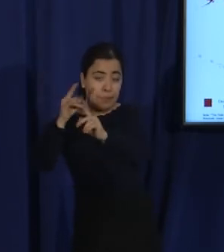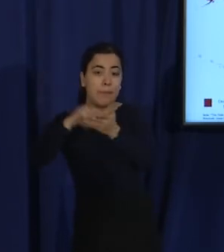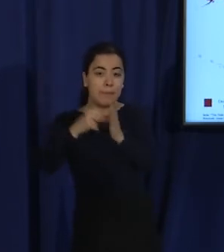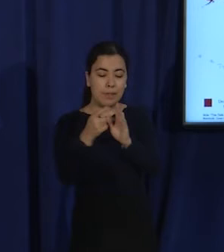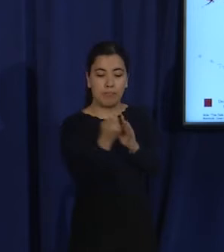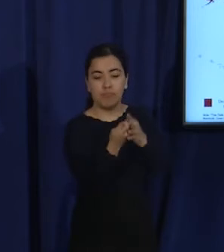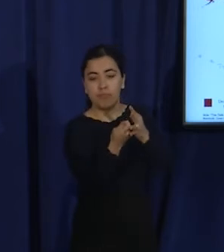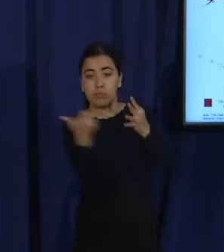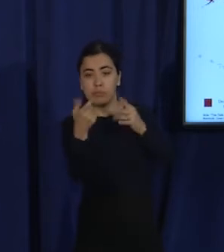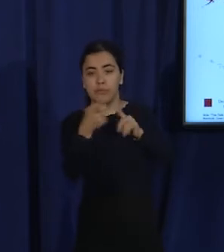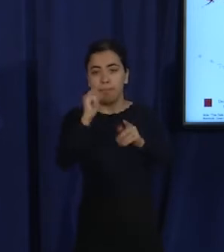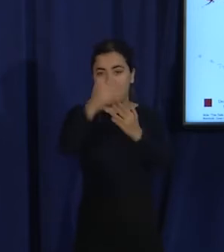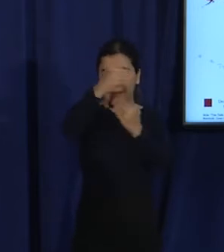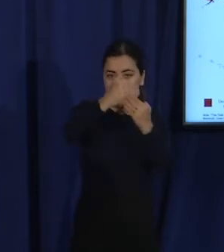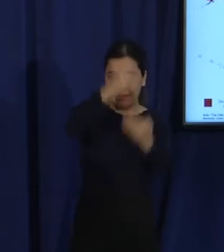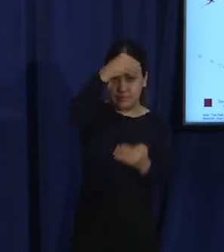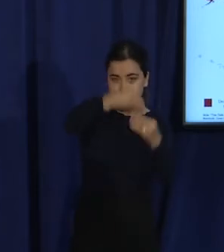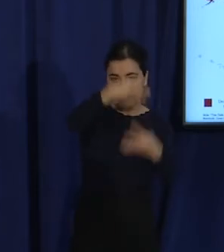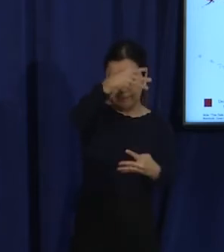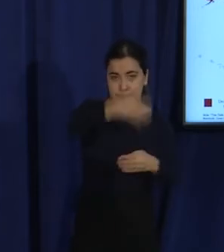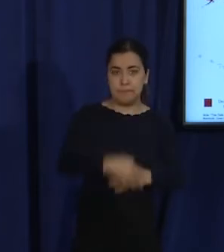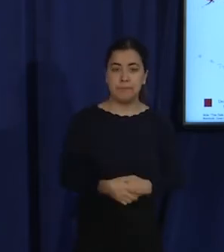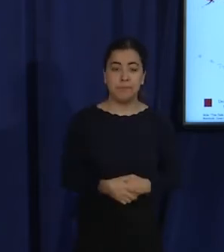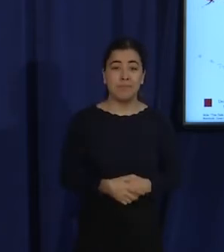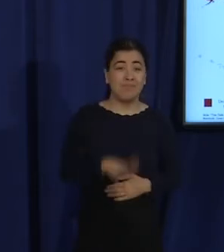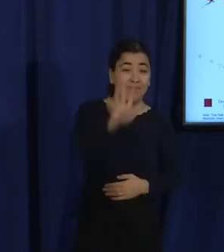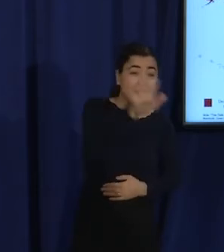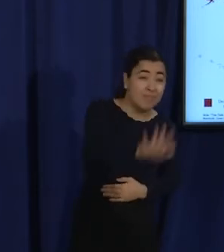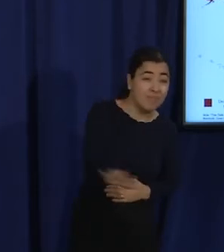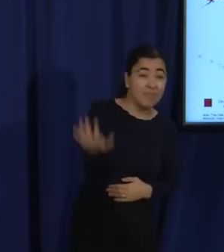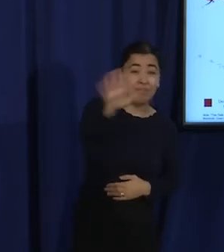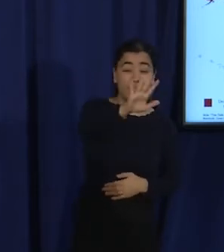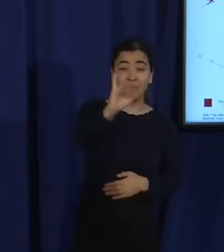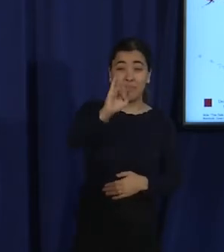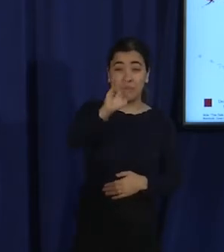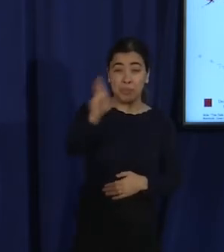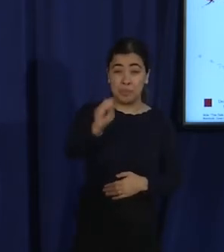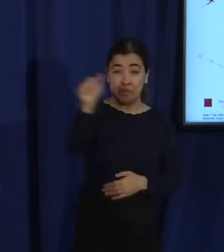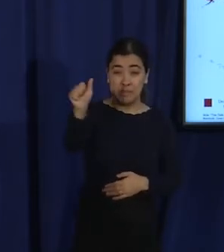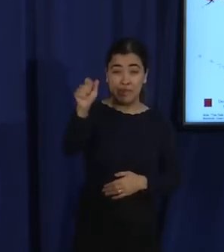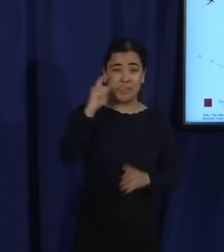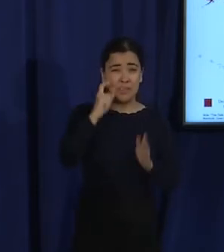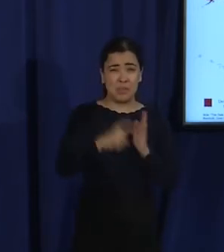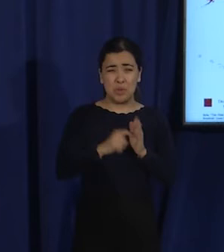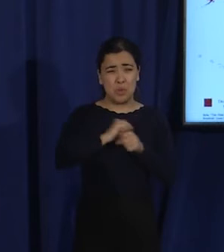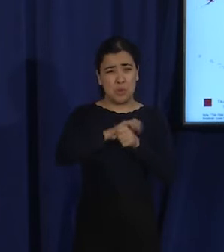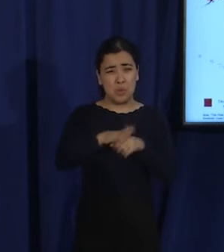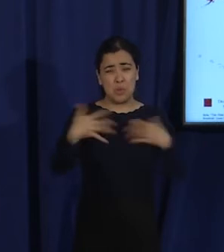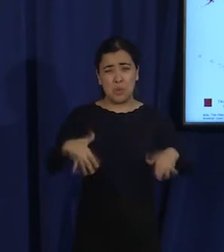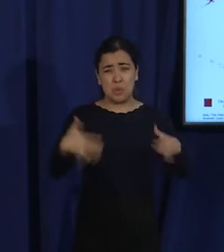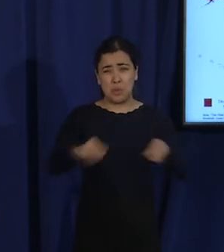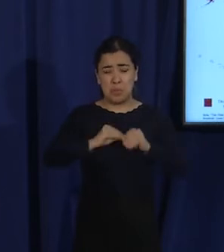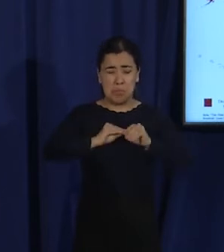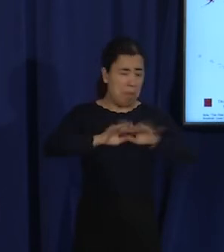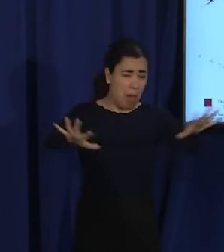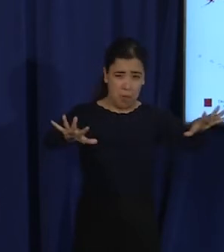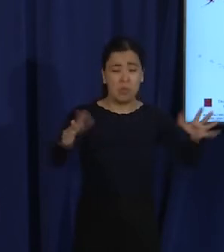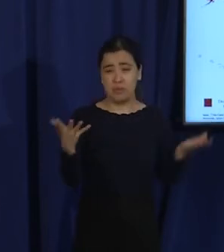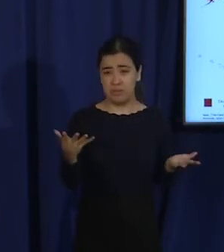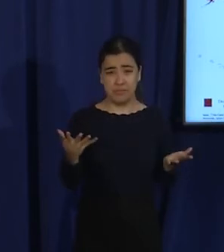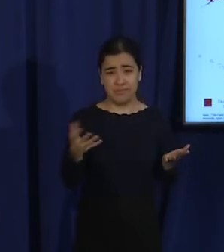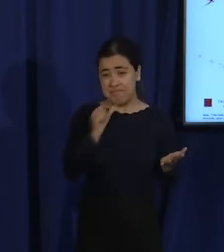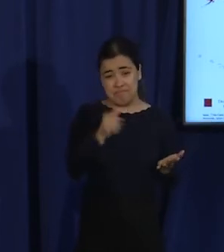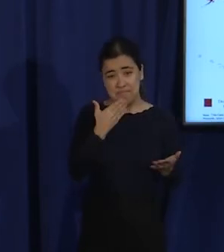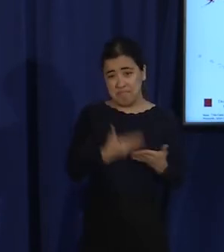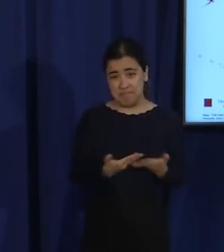Nationwide, as you can see here, we are not doing well from a COVID perspective. I'll remind you that the states